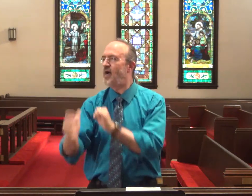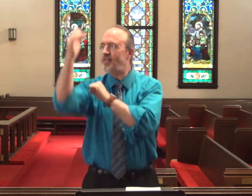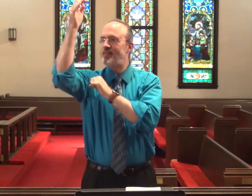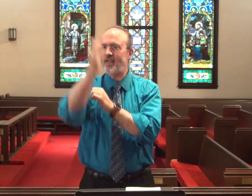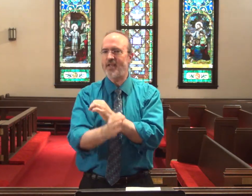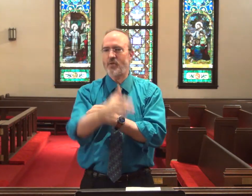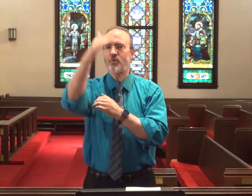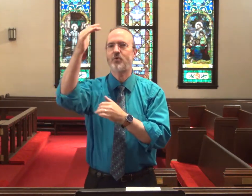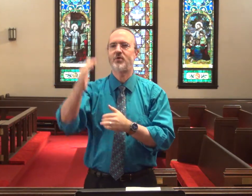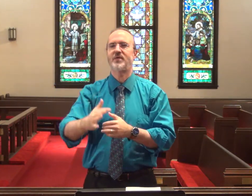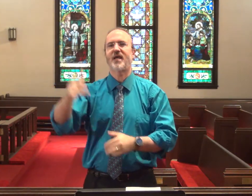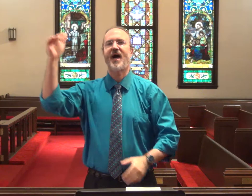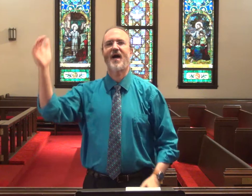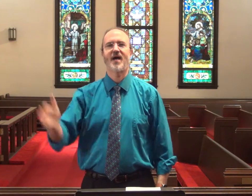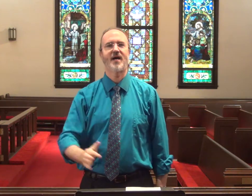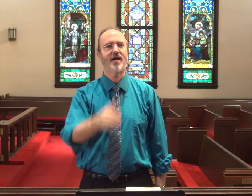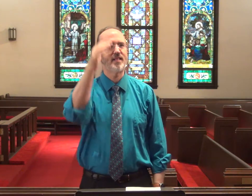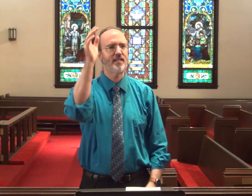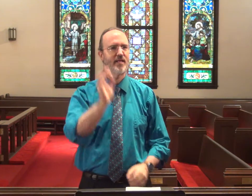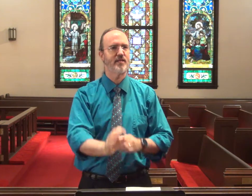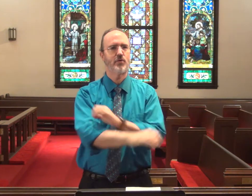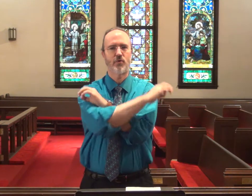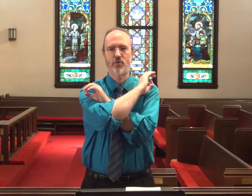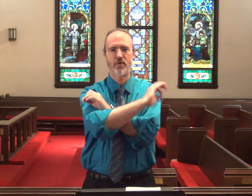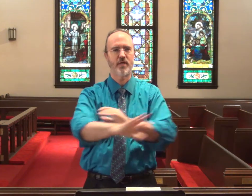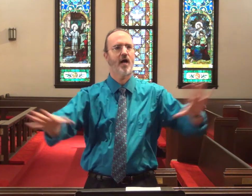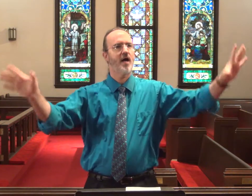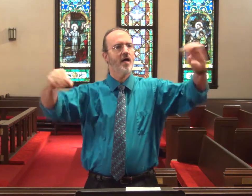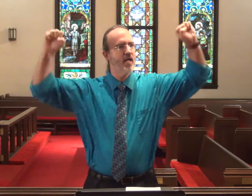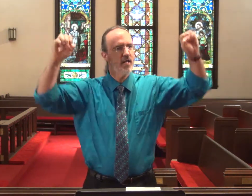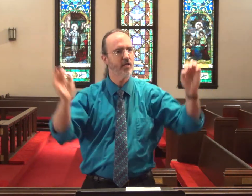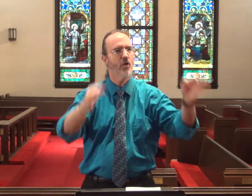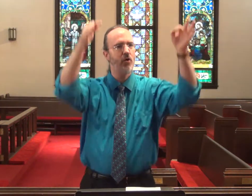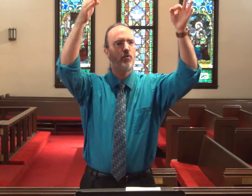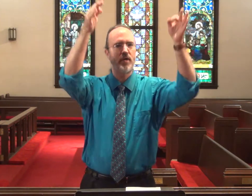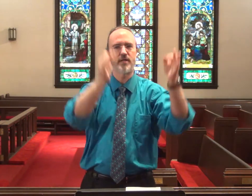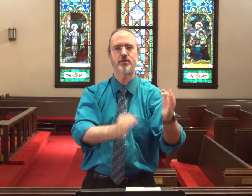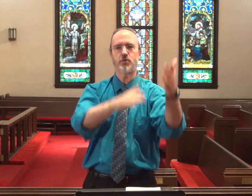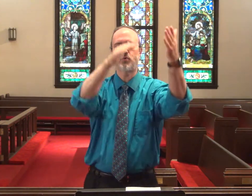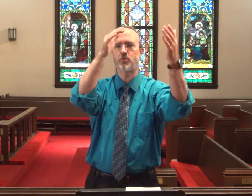glory, hallelujah, hallelujah, glory to